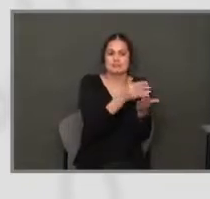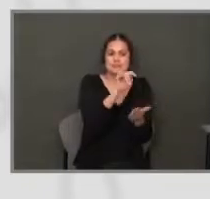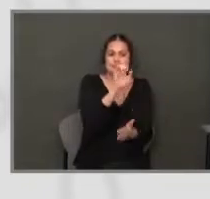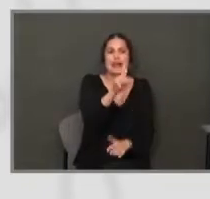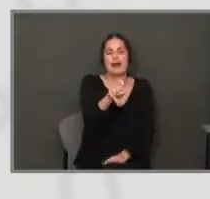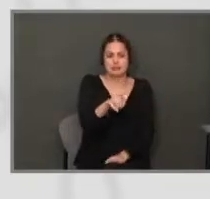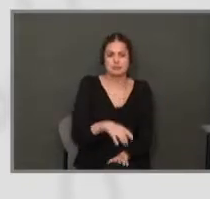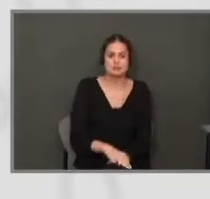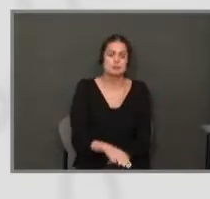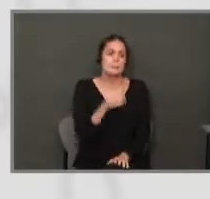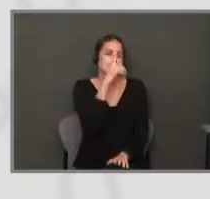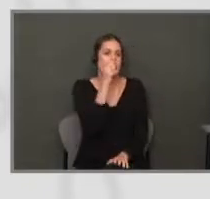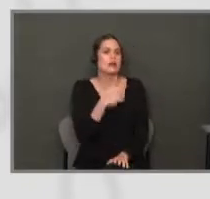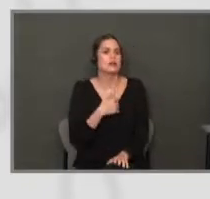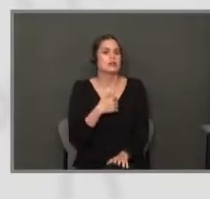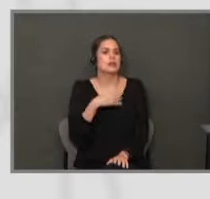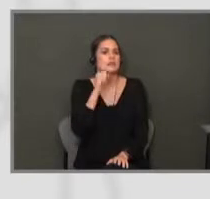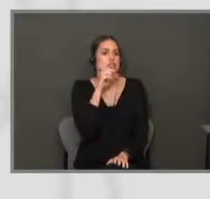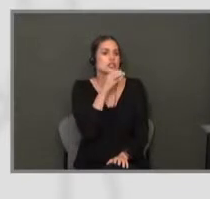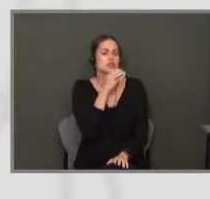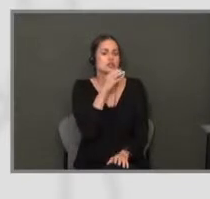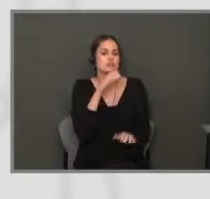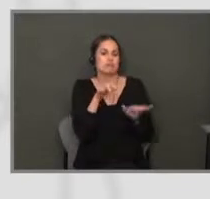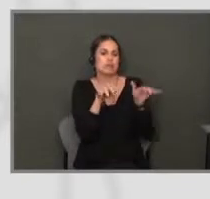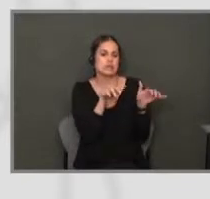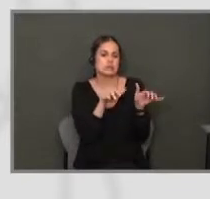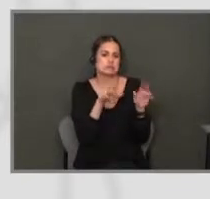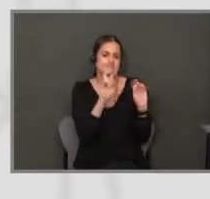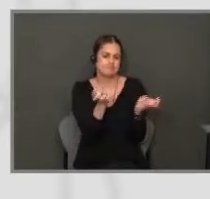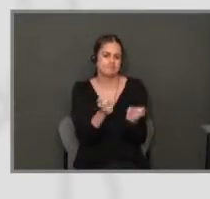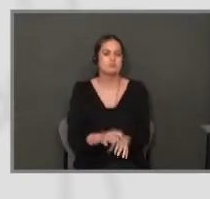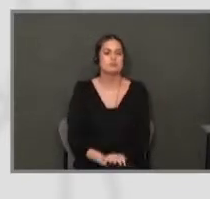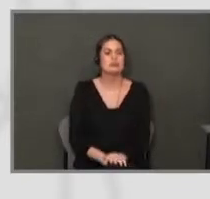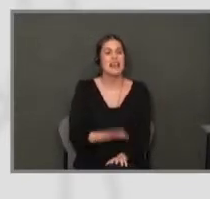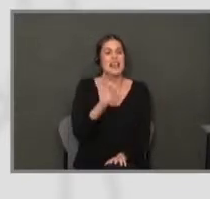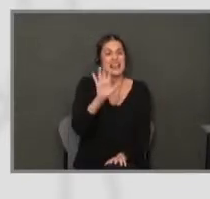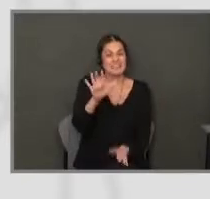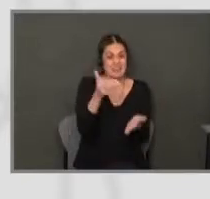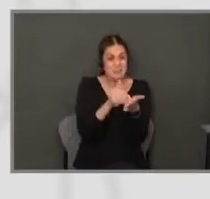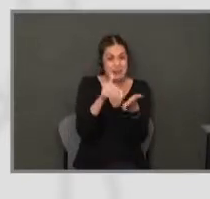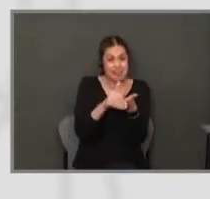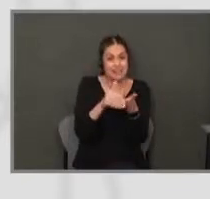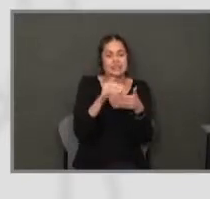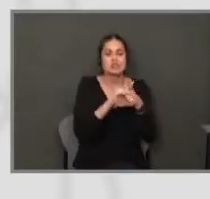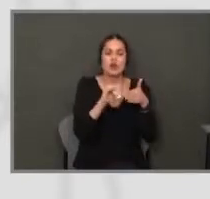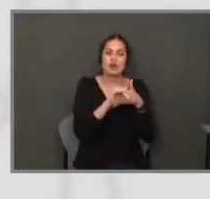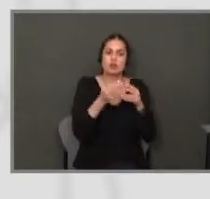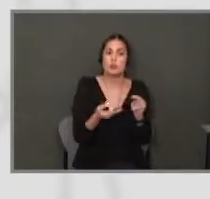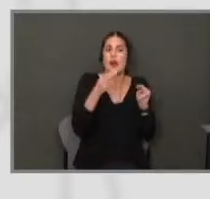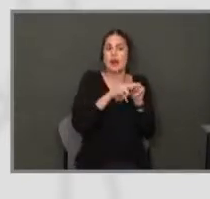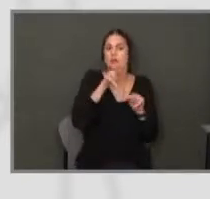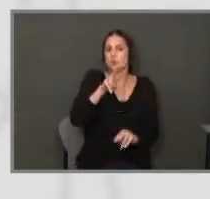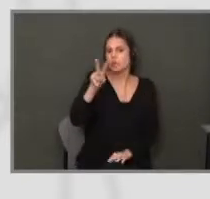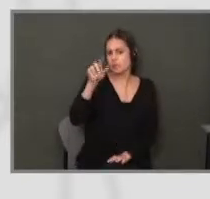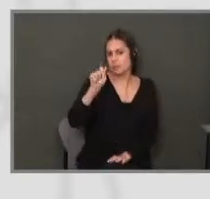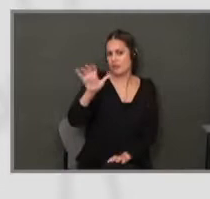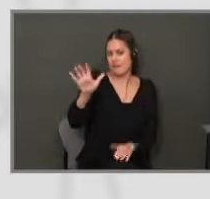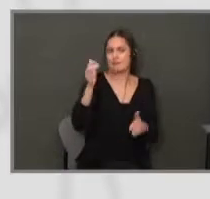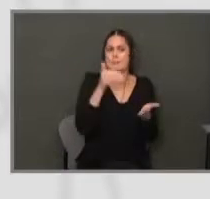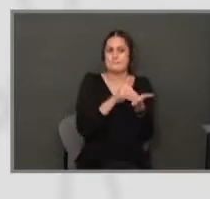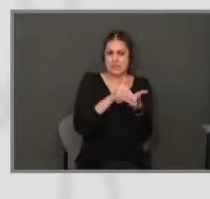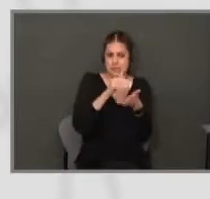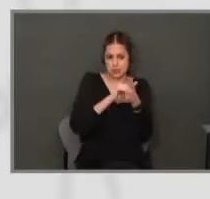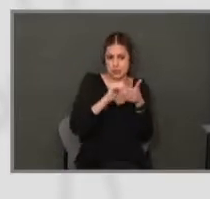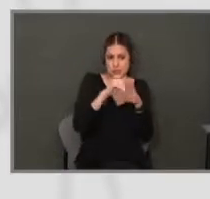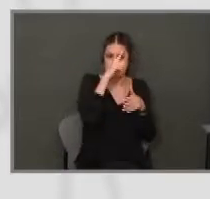of the senior freeze element. That $95 million went up $22.5 million because of